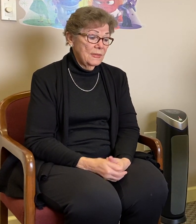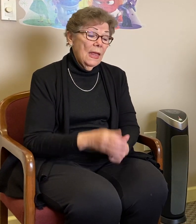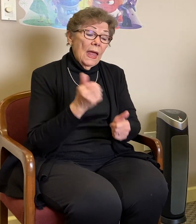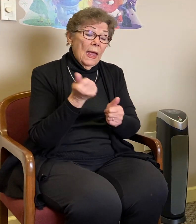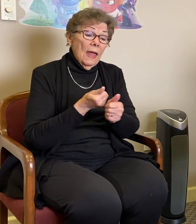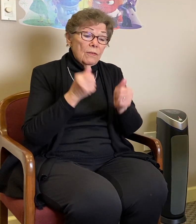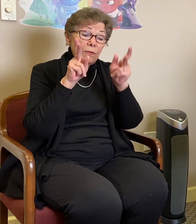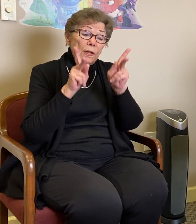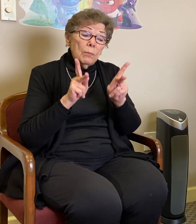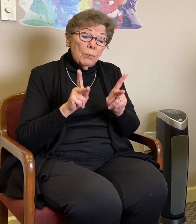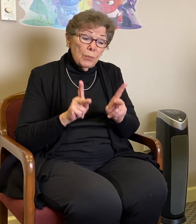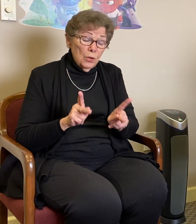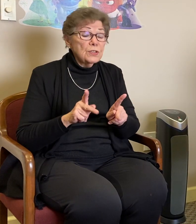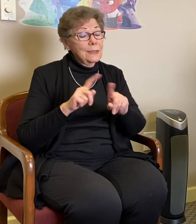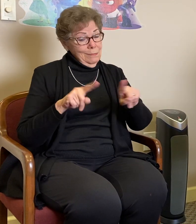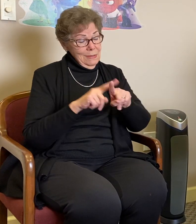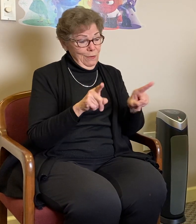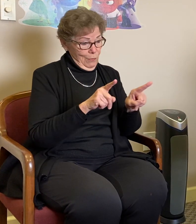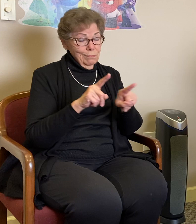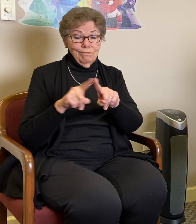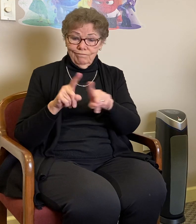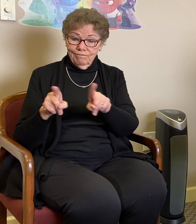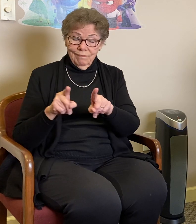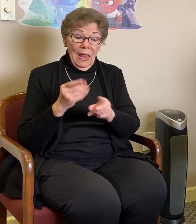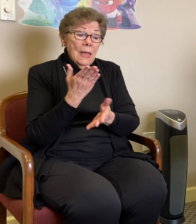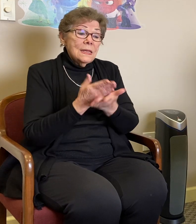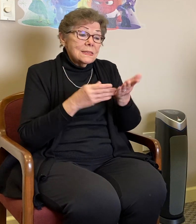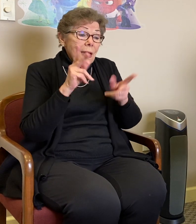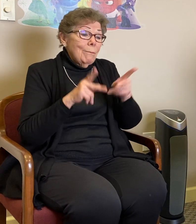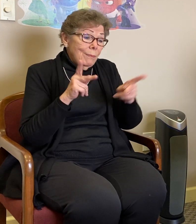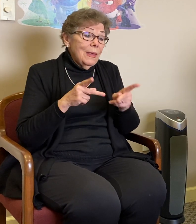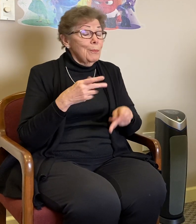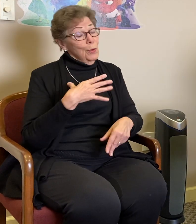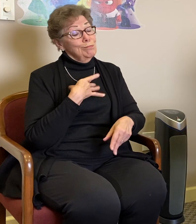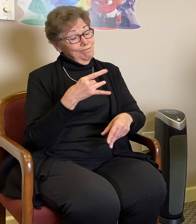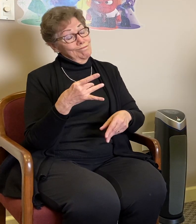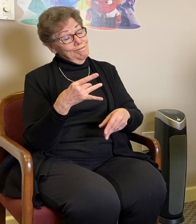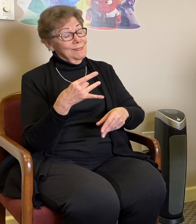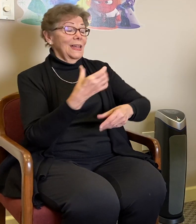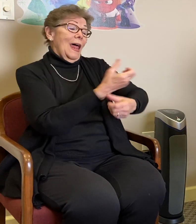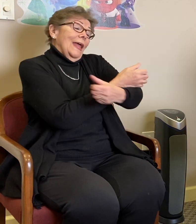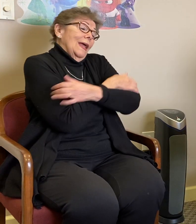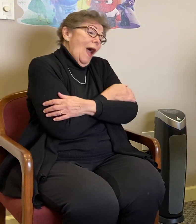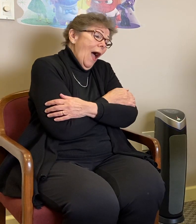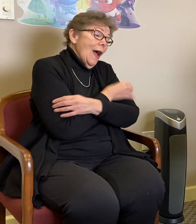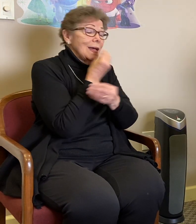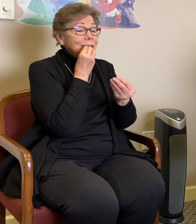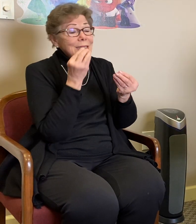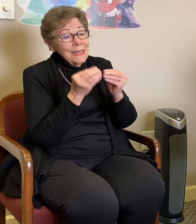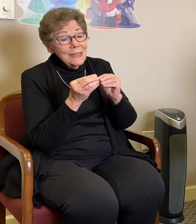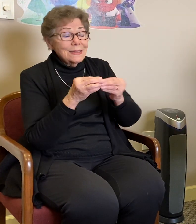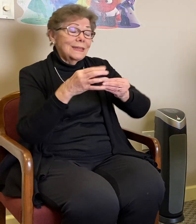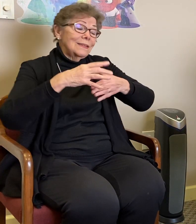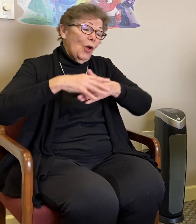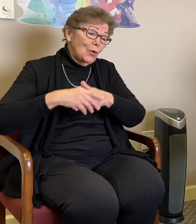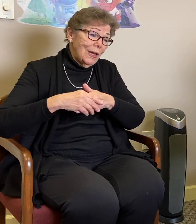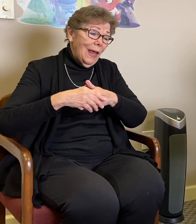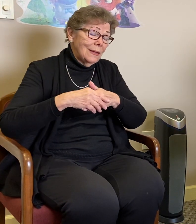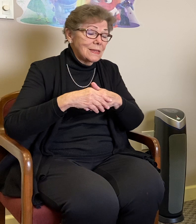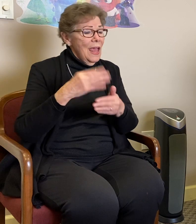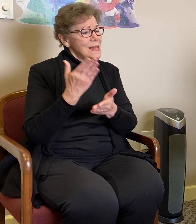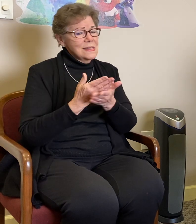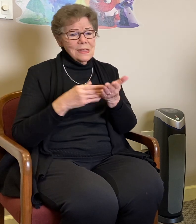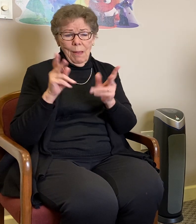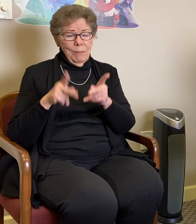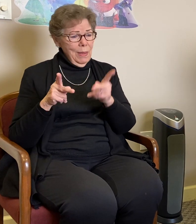Every person is different. Some people like hugs and kisses and holding hands, and